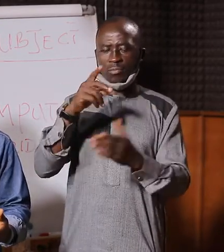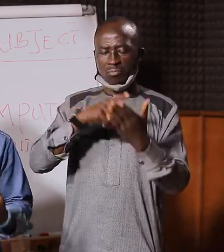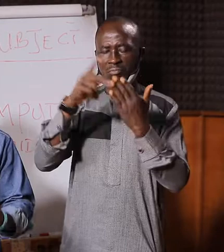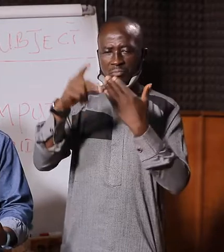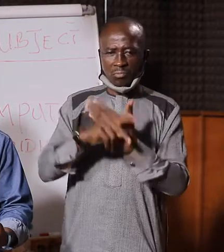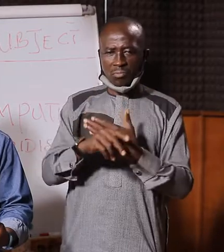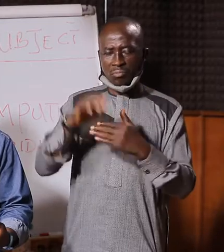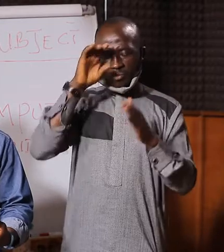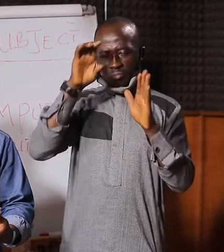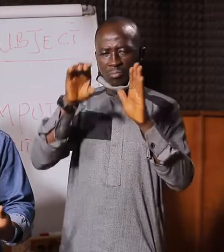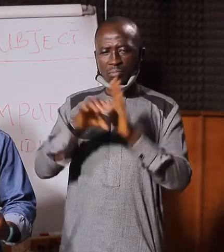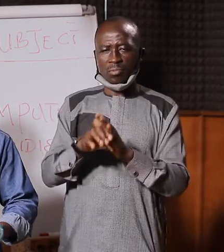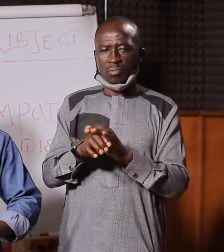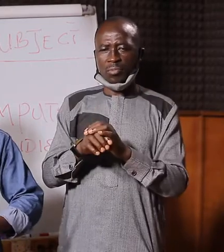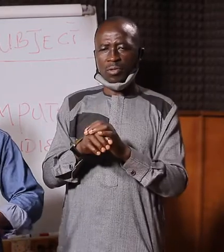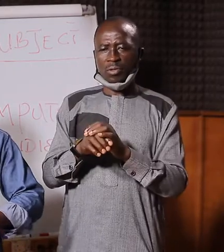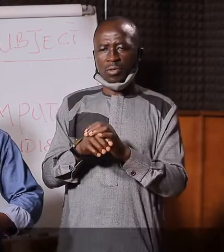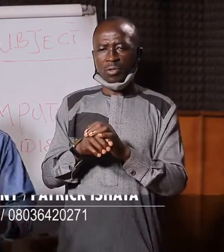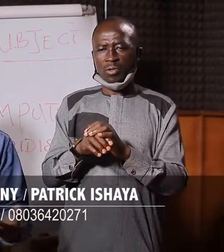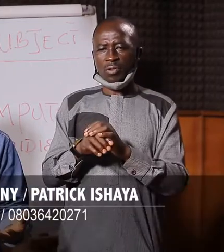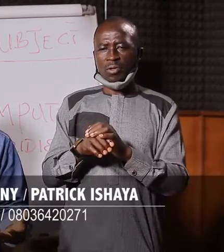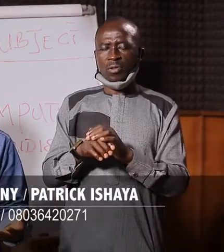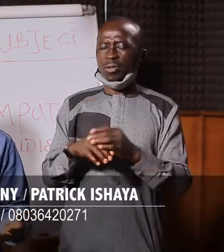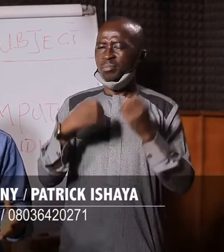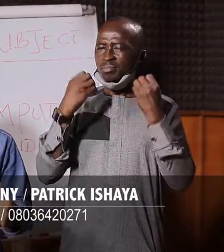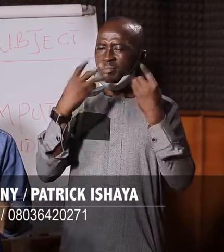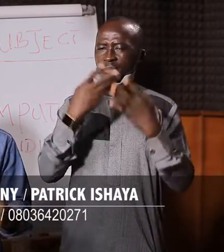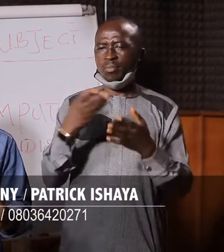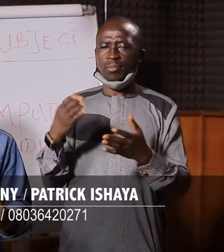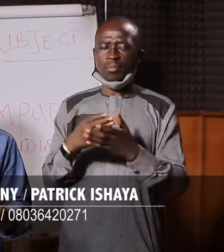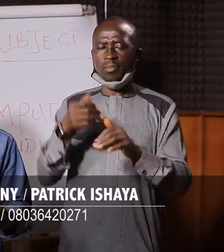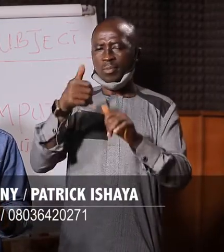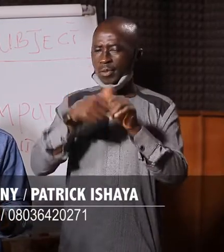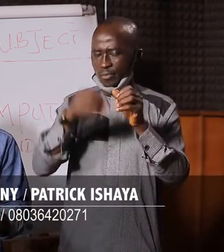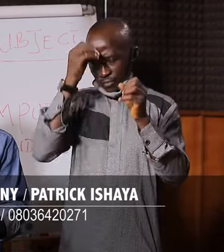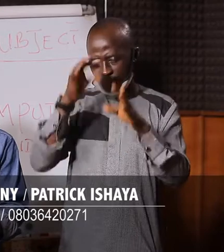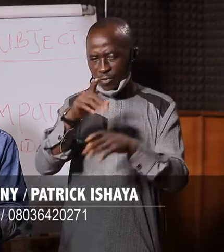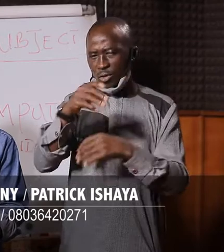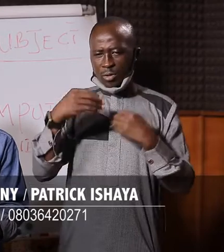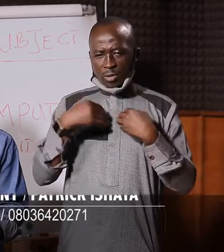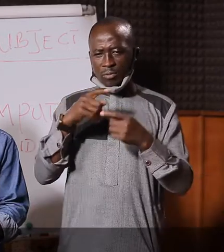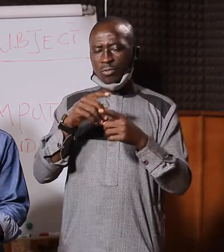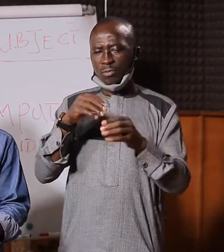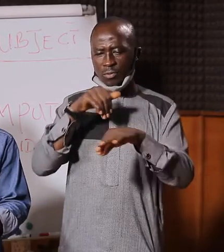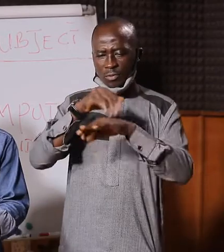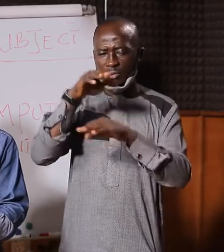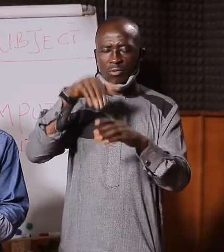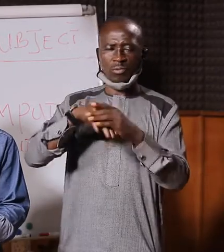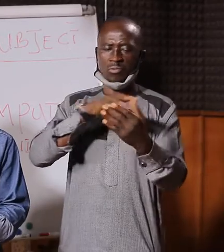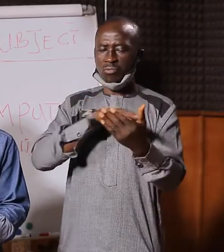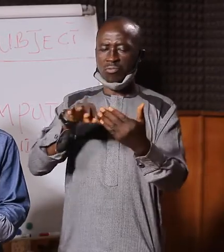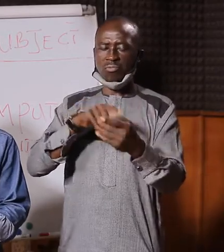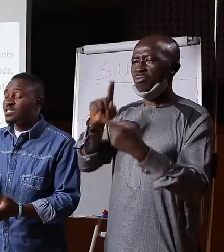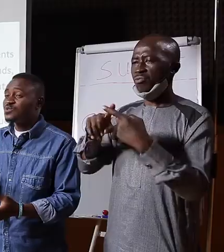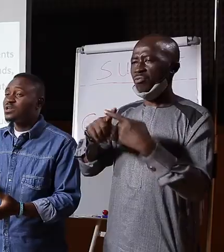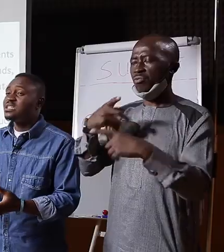programs, pictures, so on and so forth. Every information you need to send into the computer to be